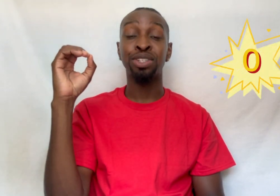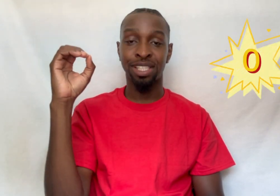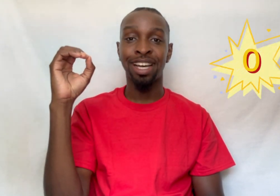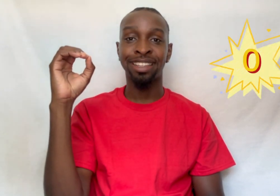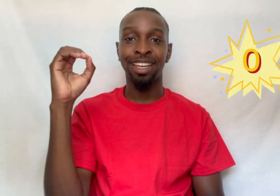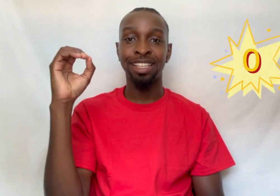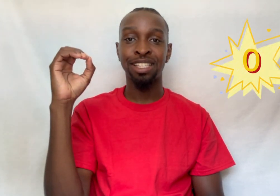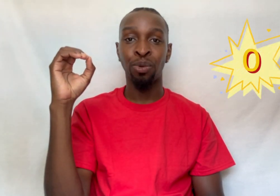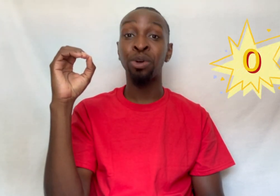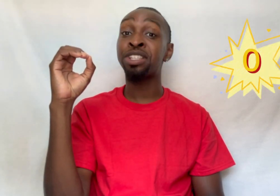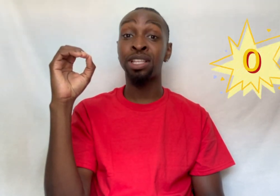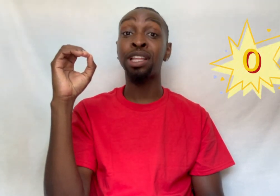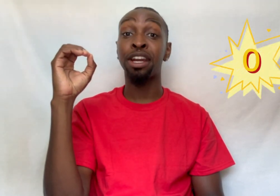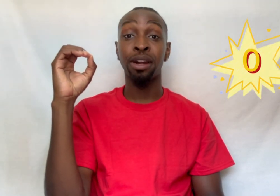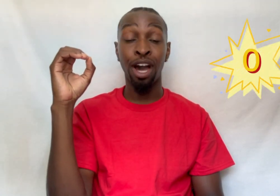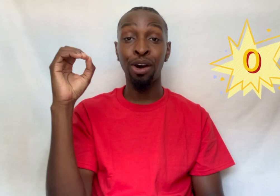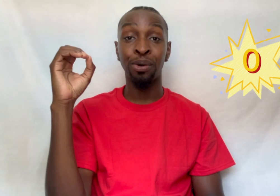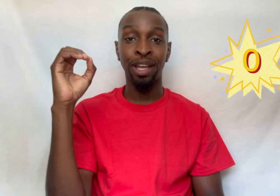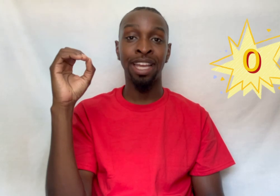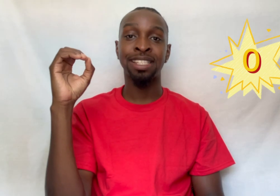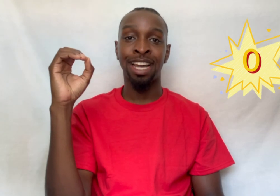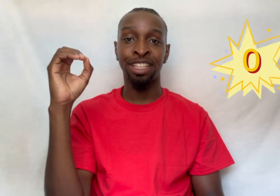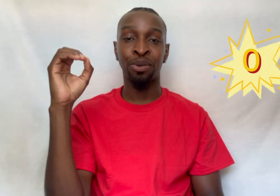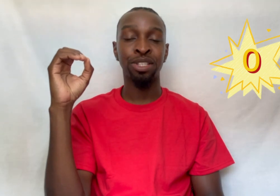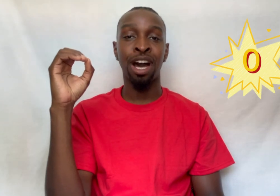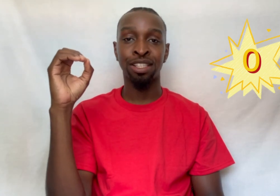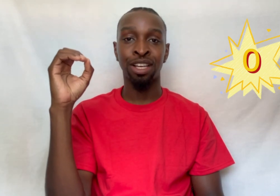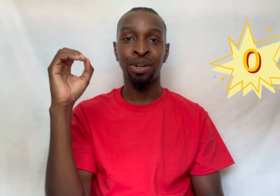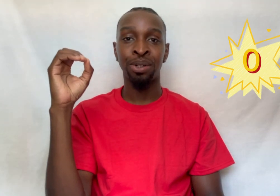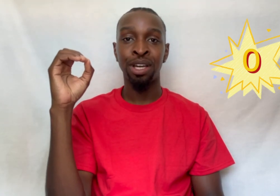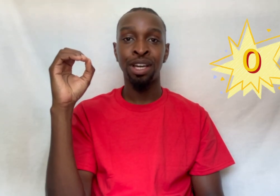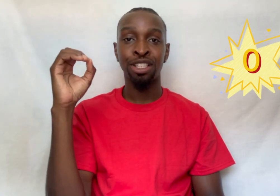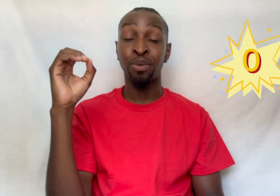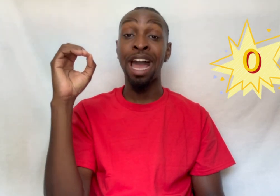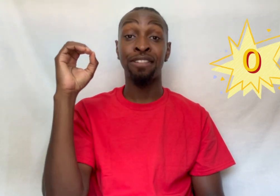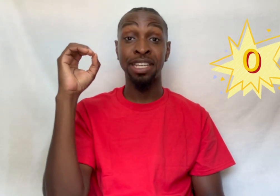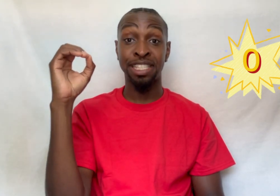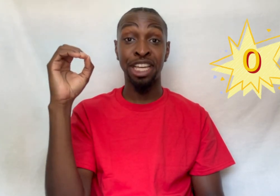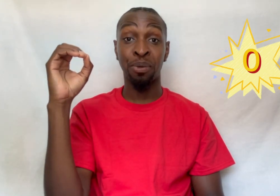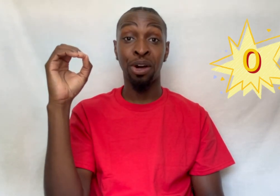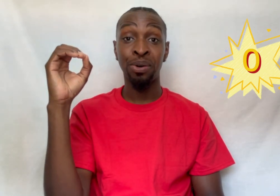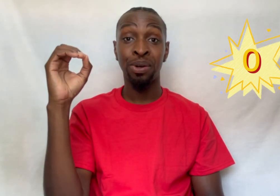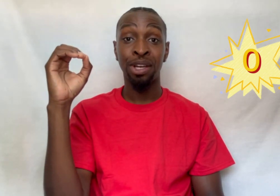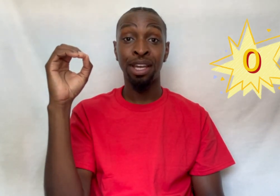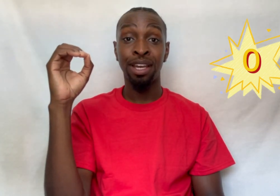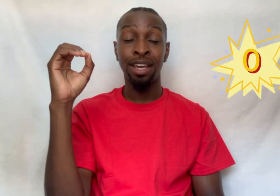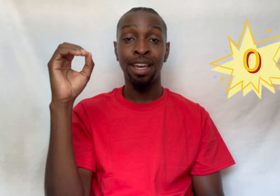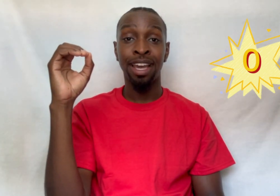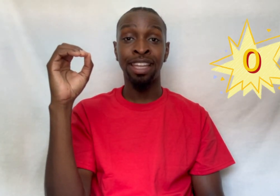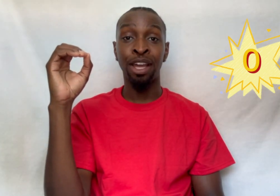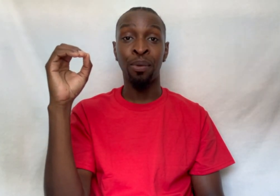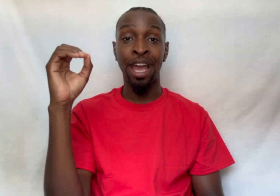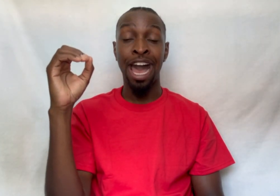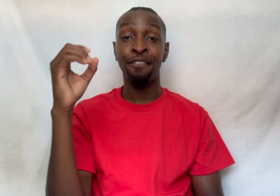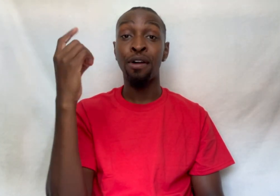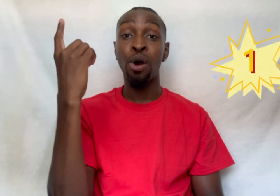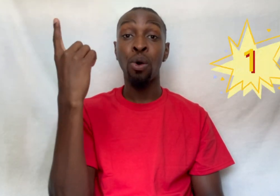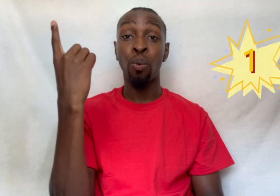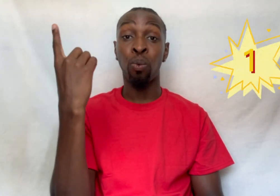like this, which is the letter O in sign language also. So we have 0, and then we have